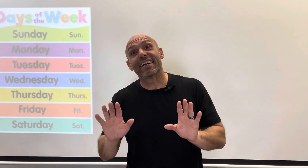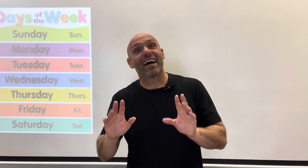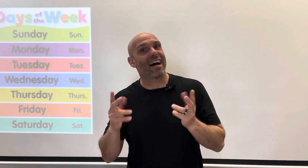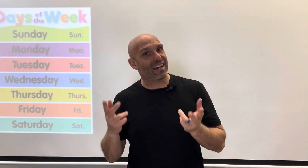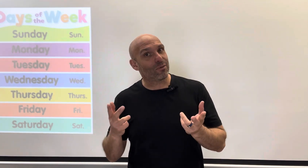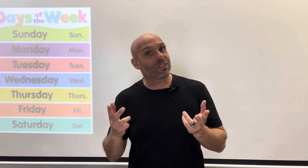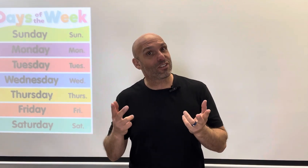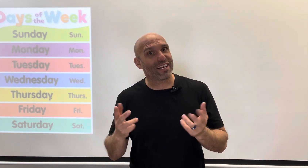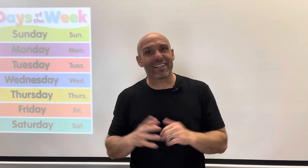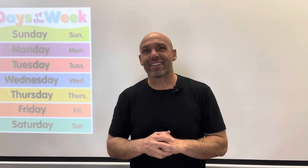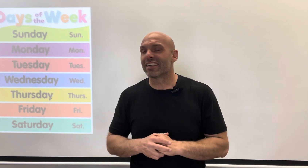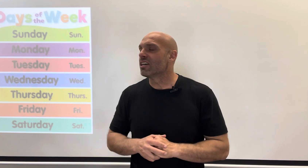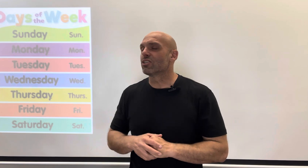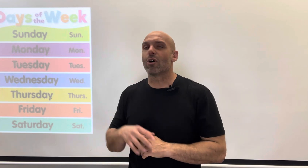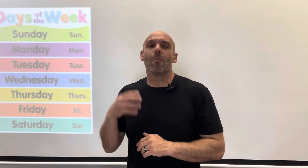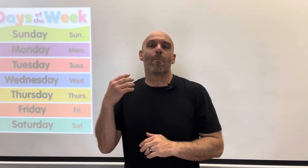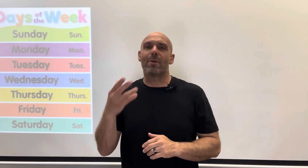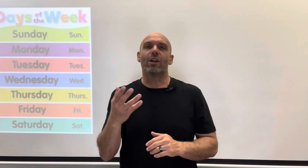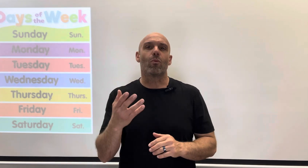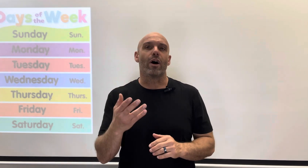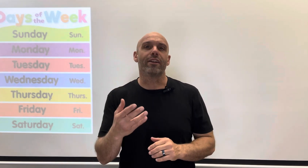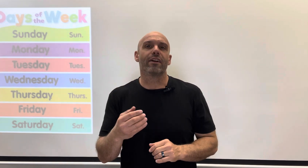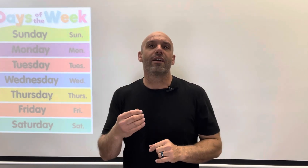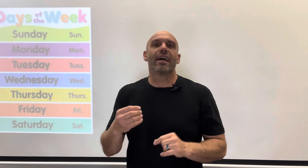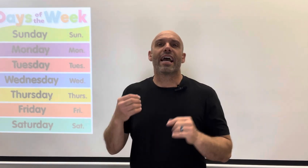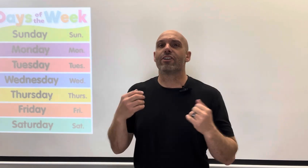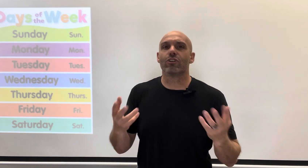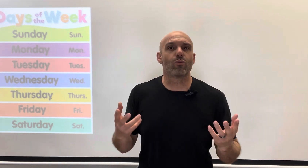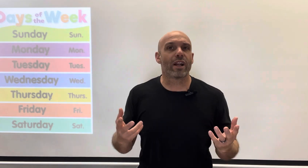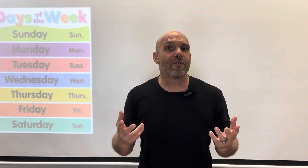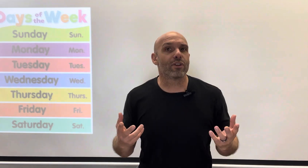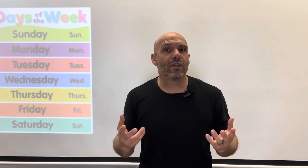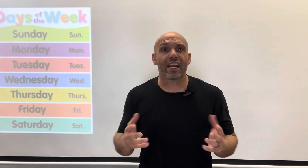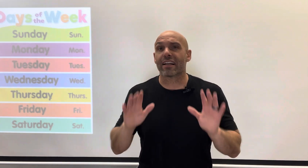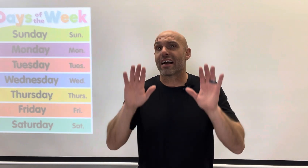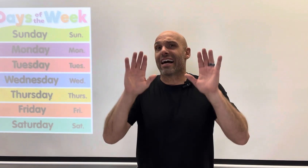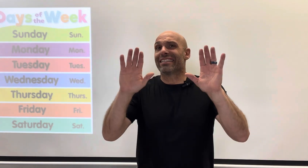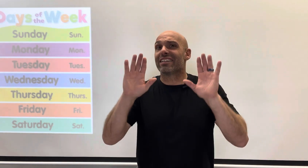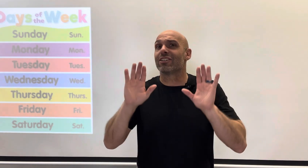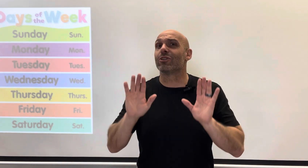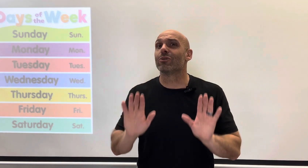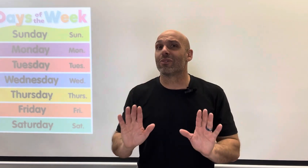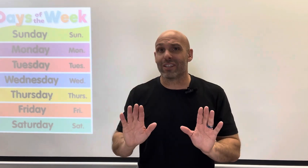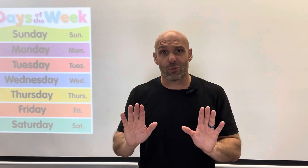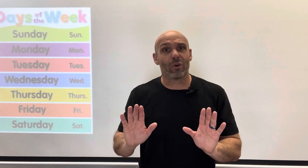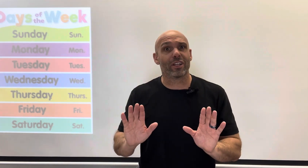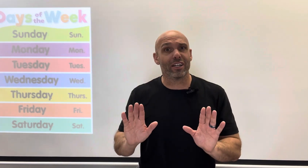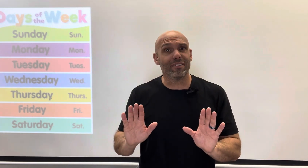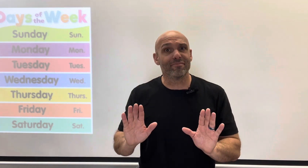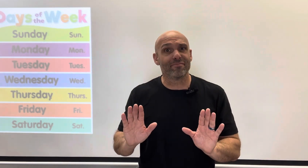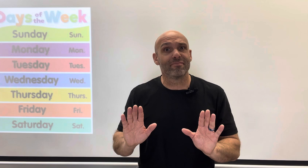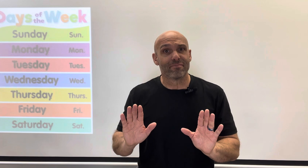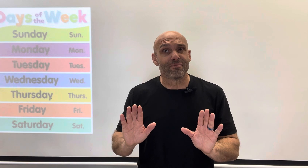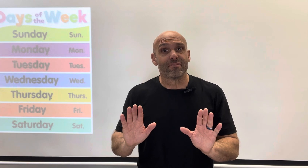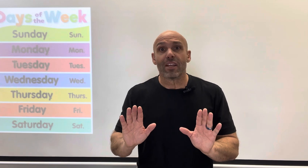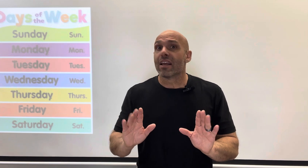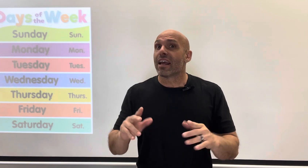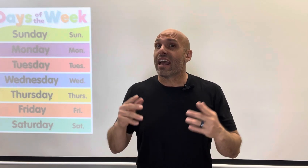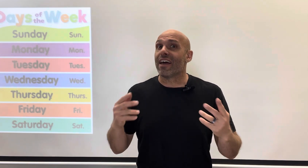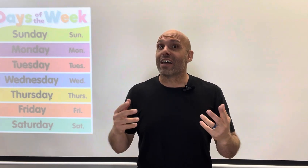I know what you're saying. So pick one and use whatever you like. I tend to do this one here. And that's